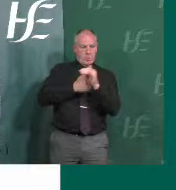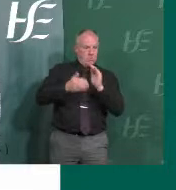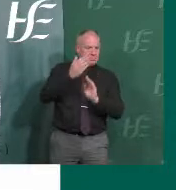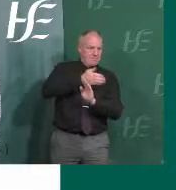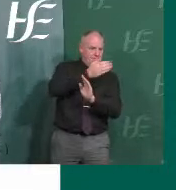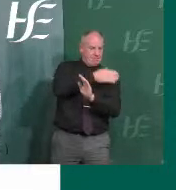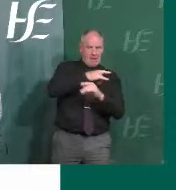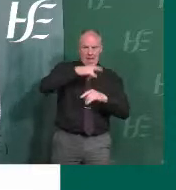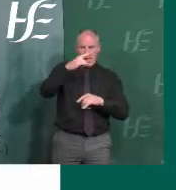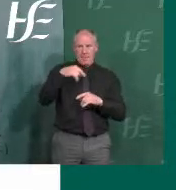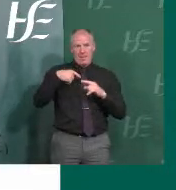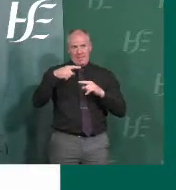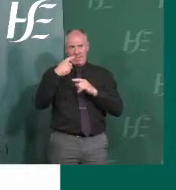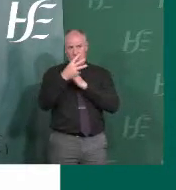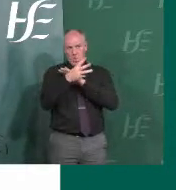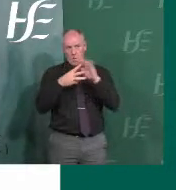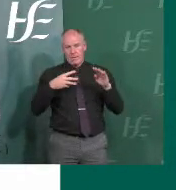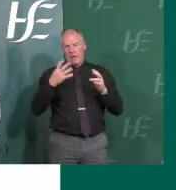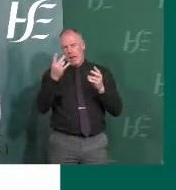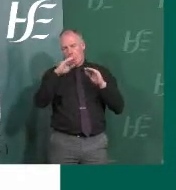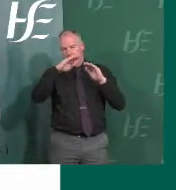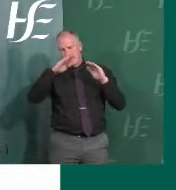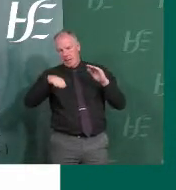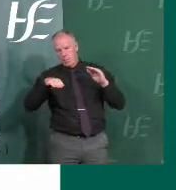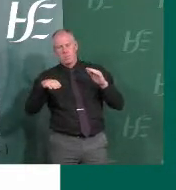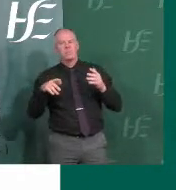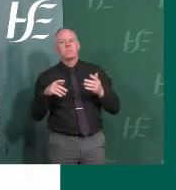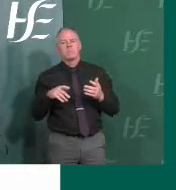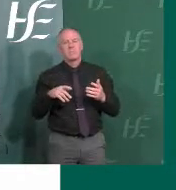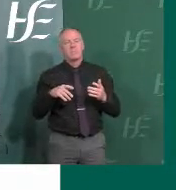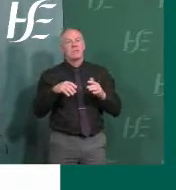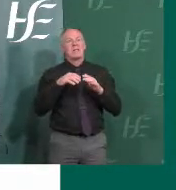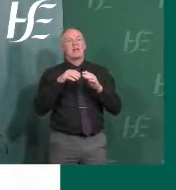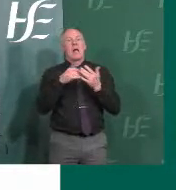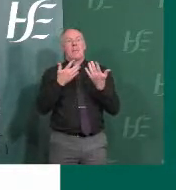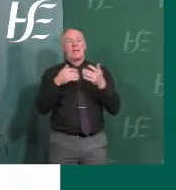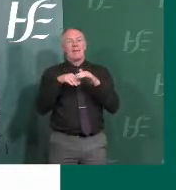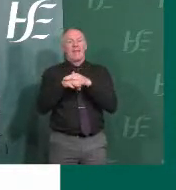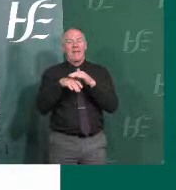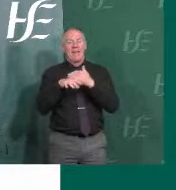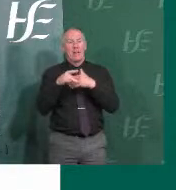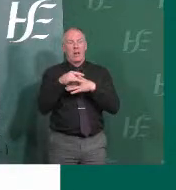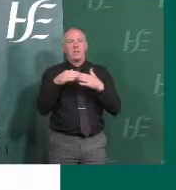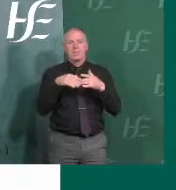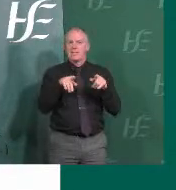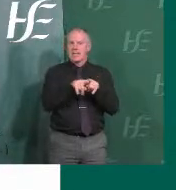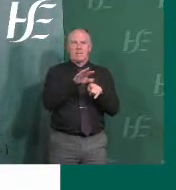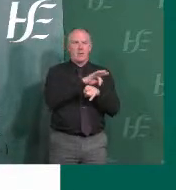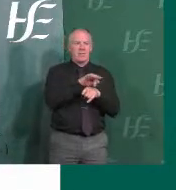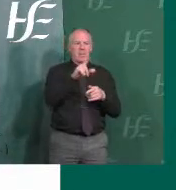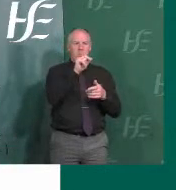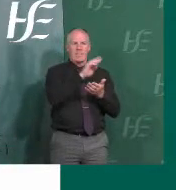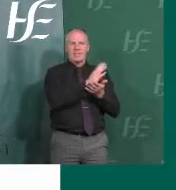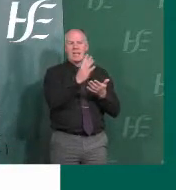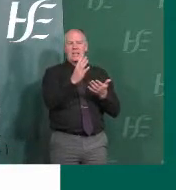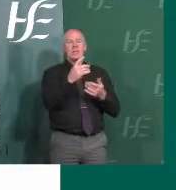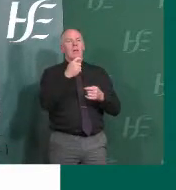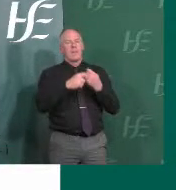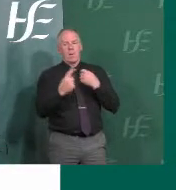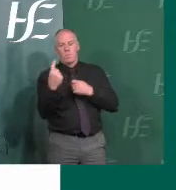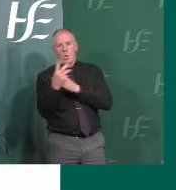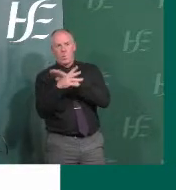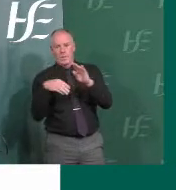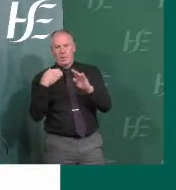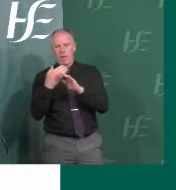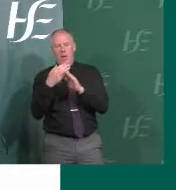bit. Admissions also have been running level with 2019 levels, and only in the last week have come down a